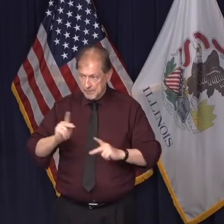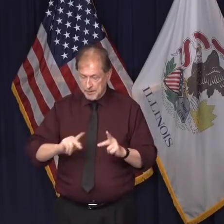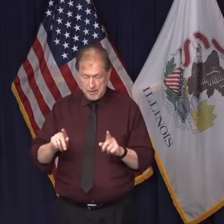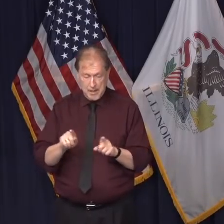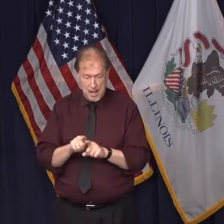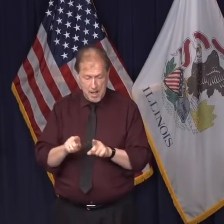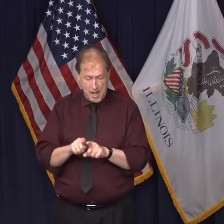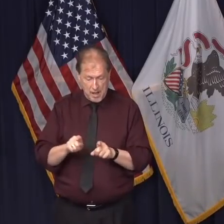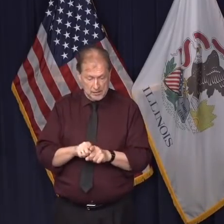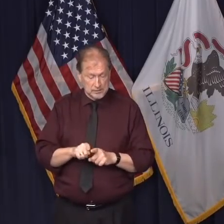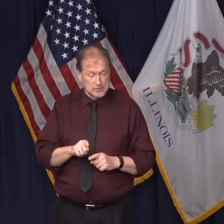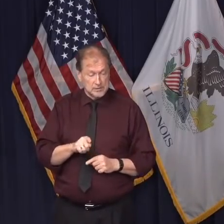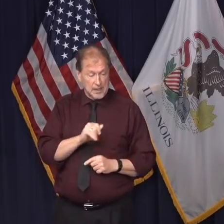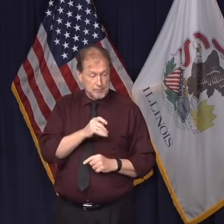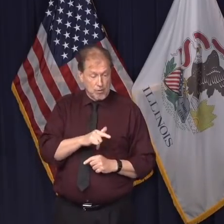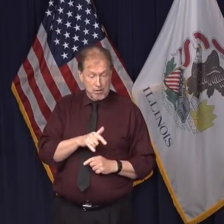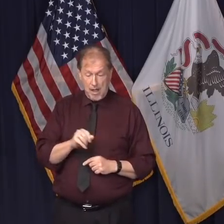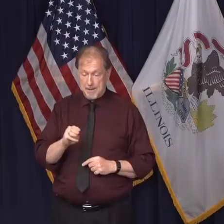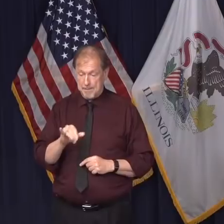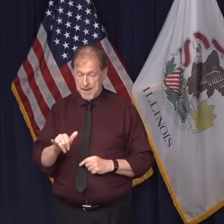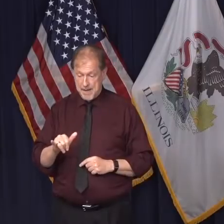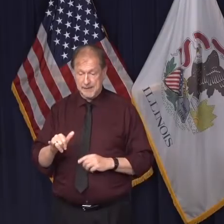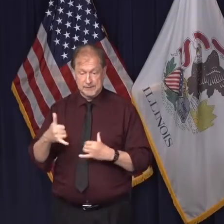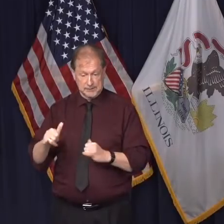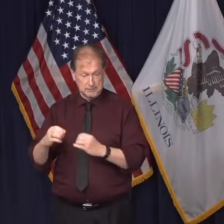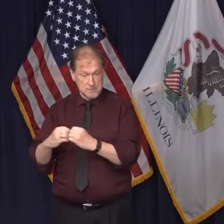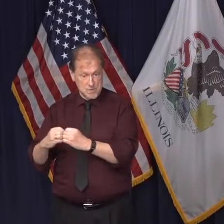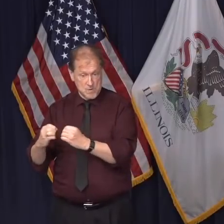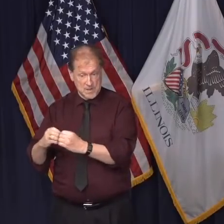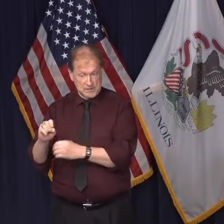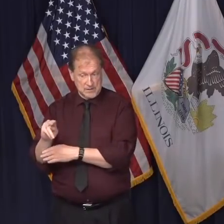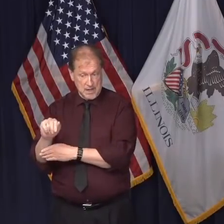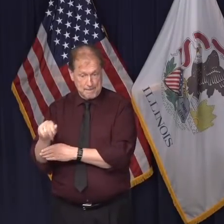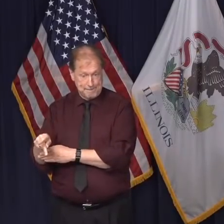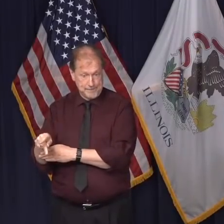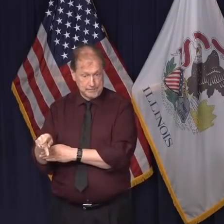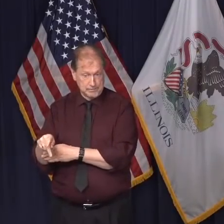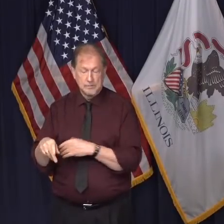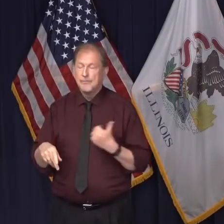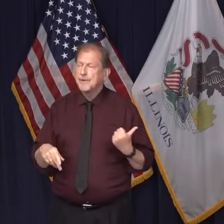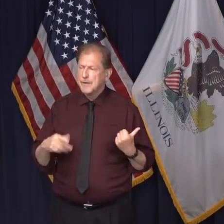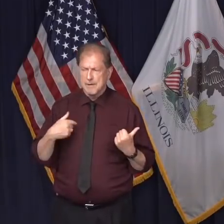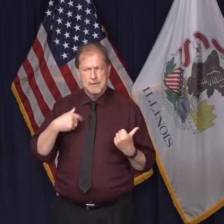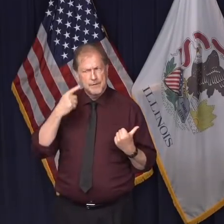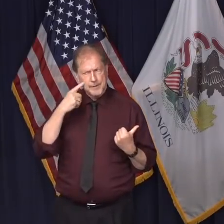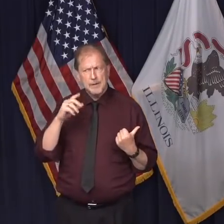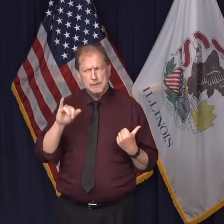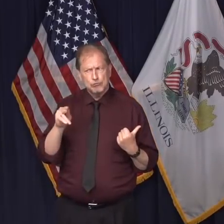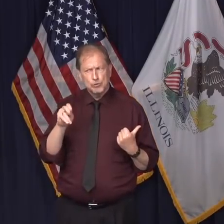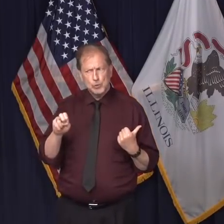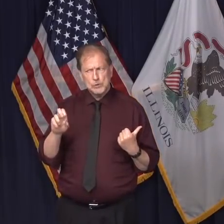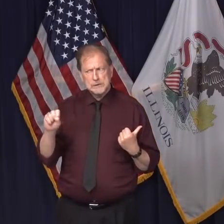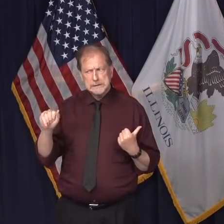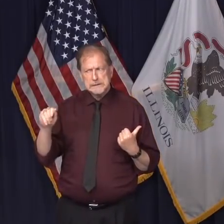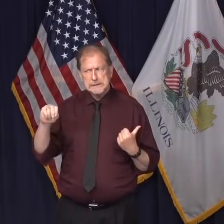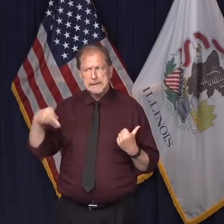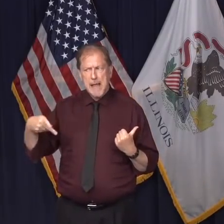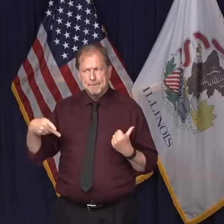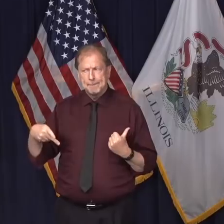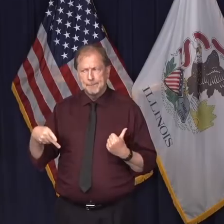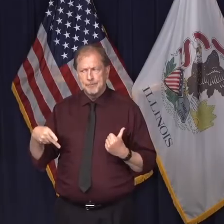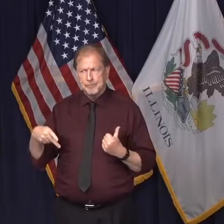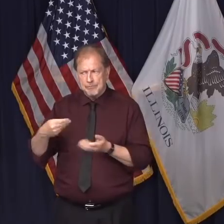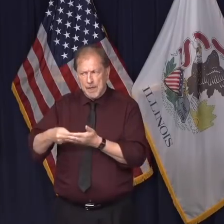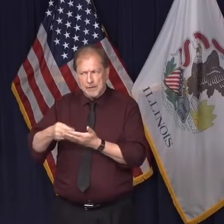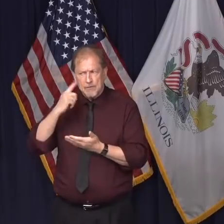May? I do not believe that there is a change in SNAP benefits going into June, but I will double check that. I believe